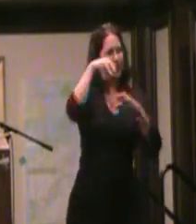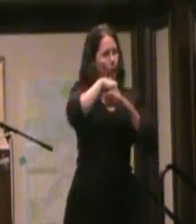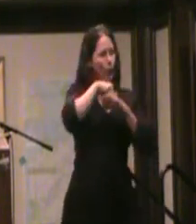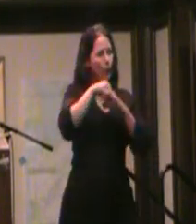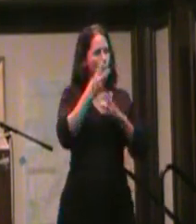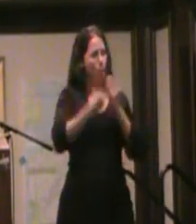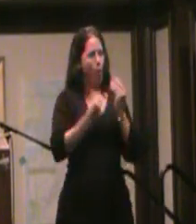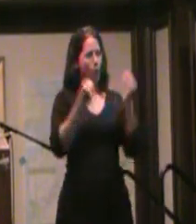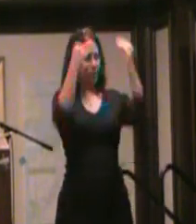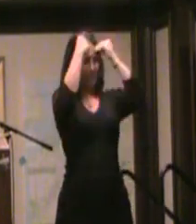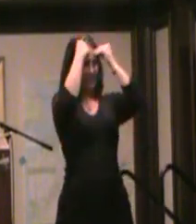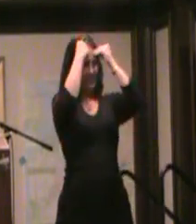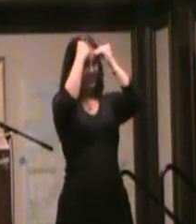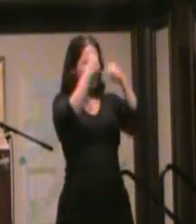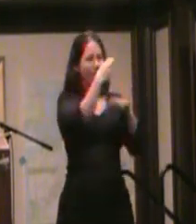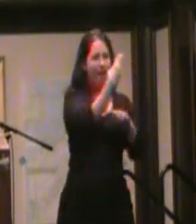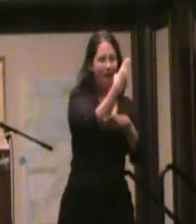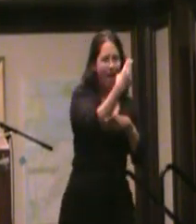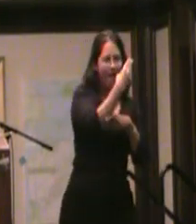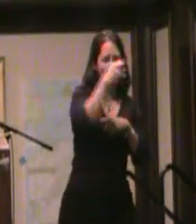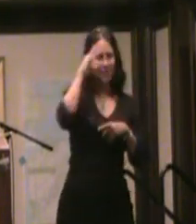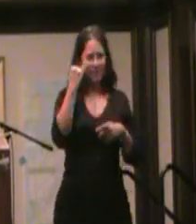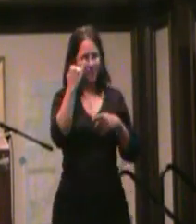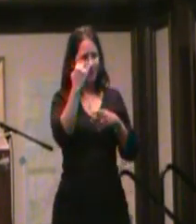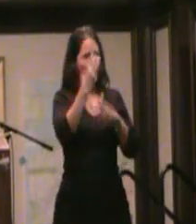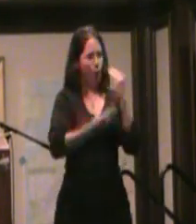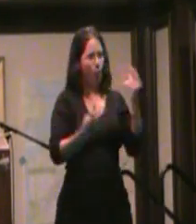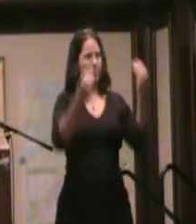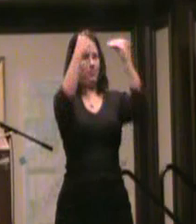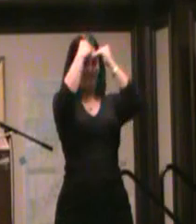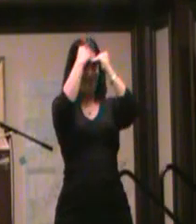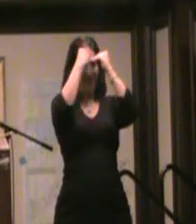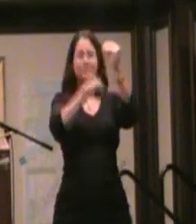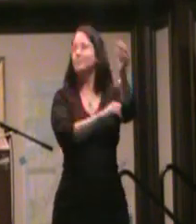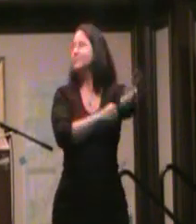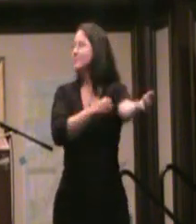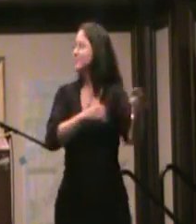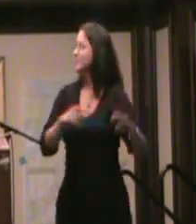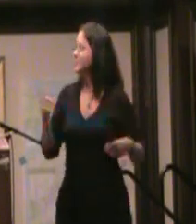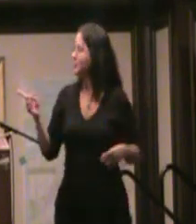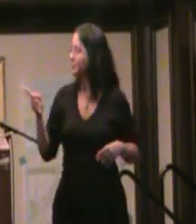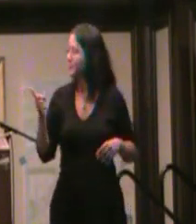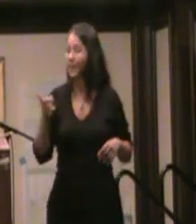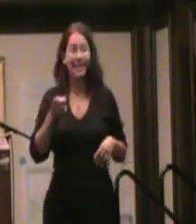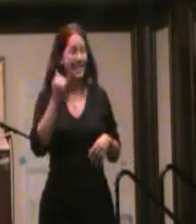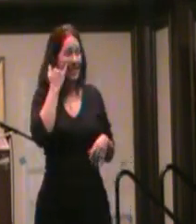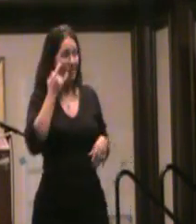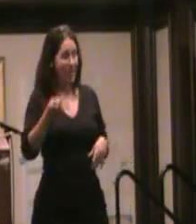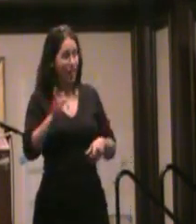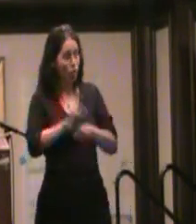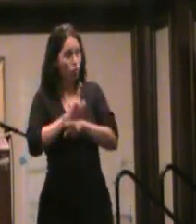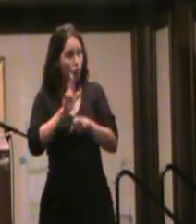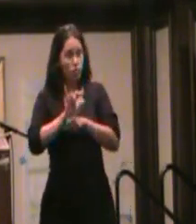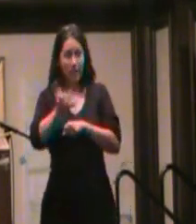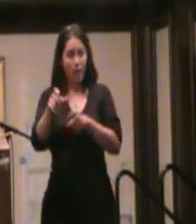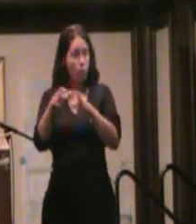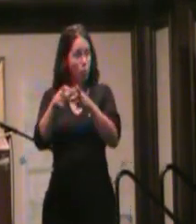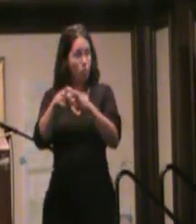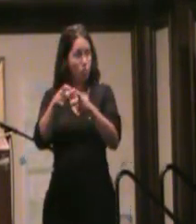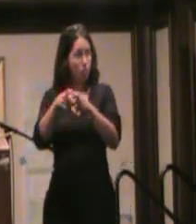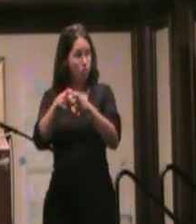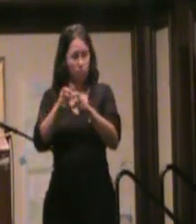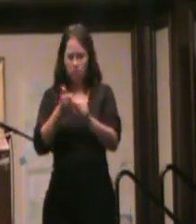We need to become aware of these varieties. And stick to the client's term, okay? If the client